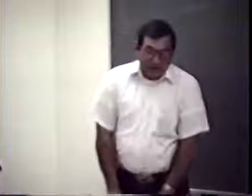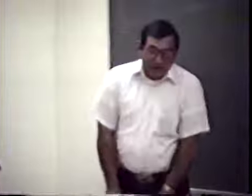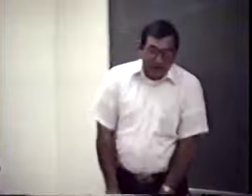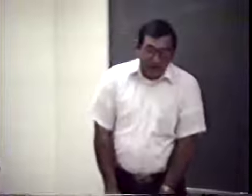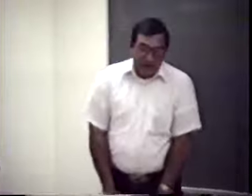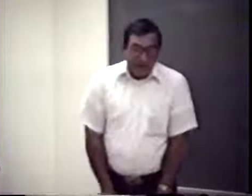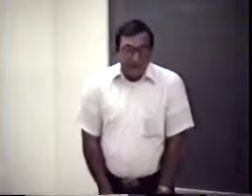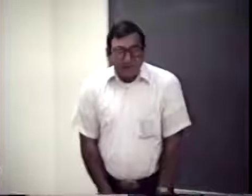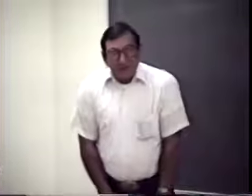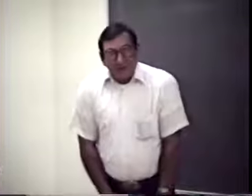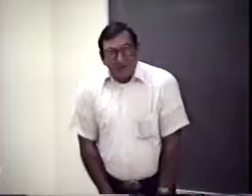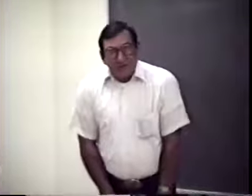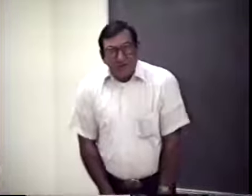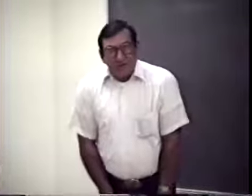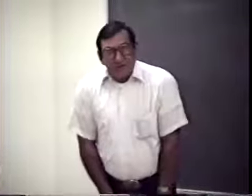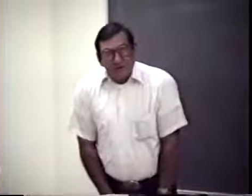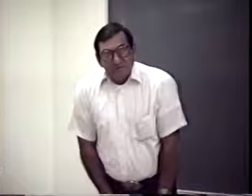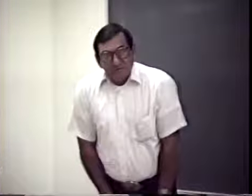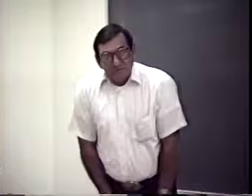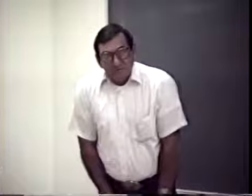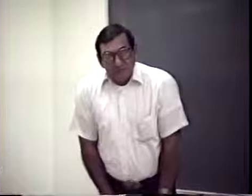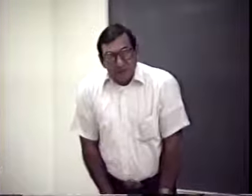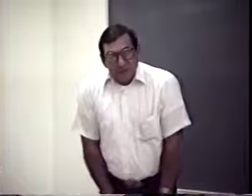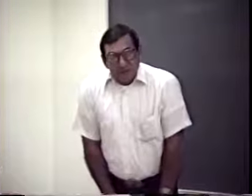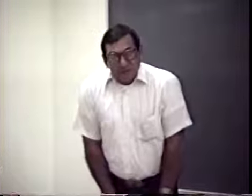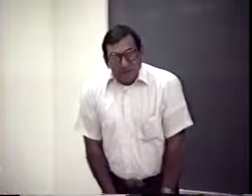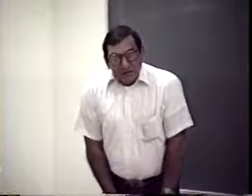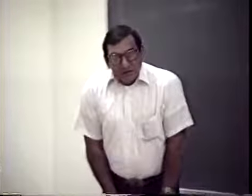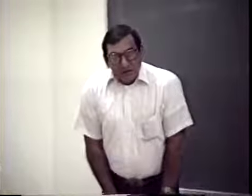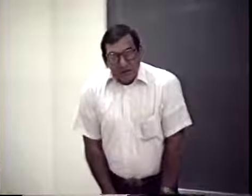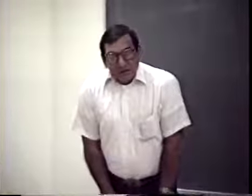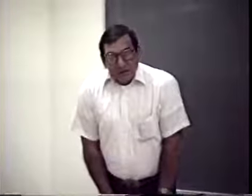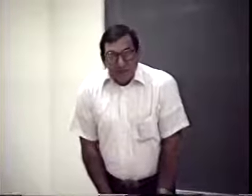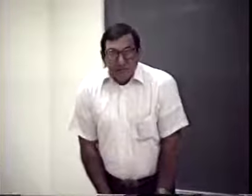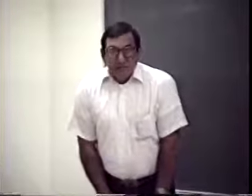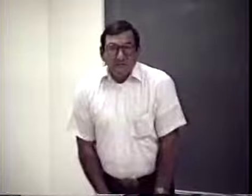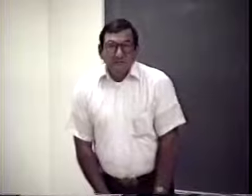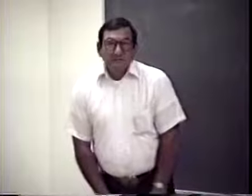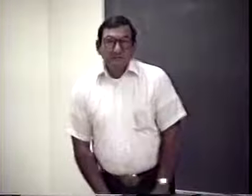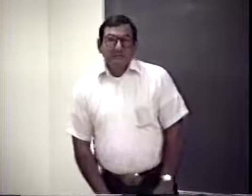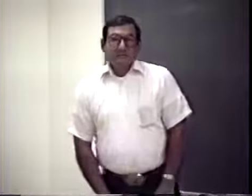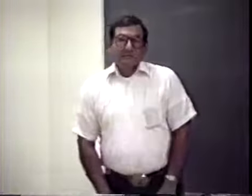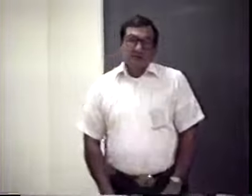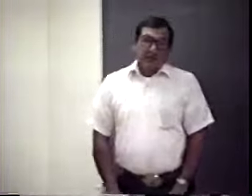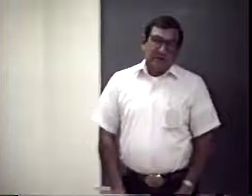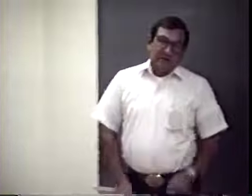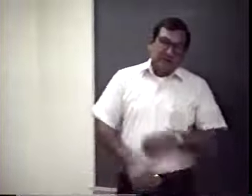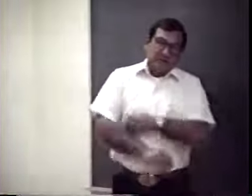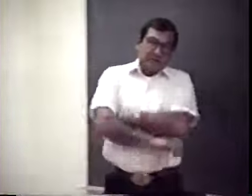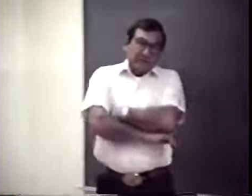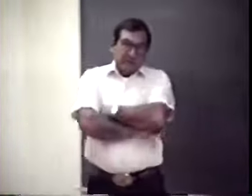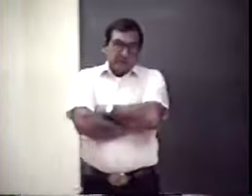I think and I feel that learning the sign language has